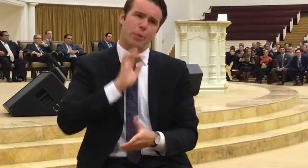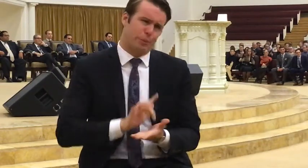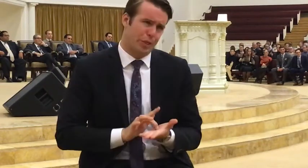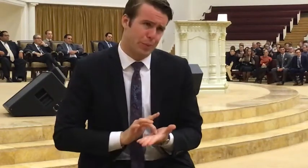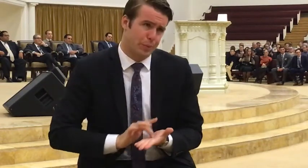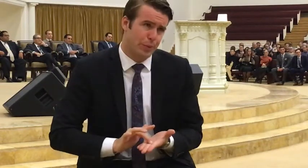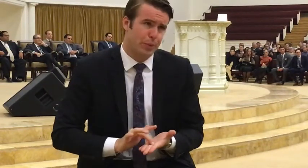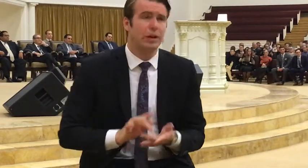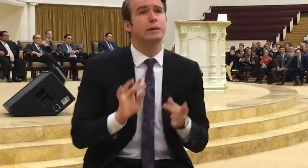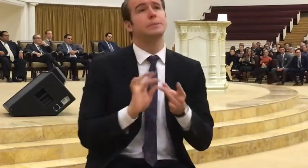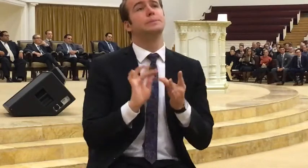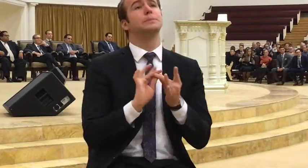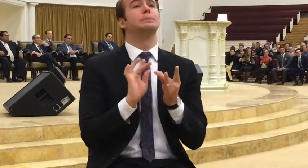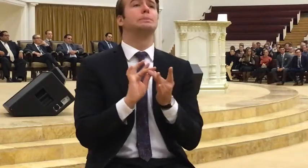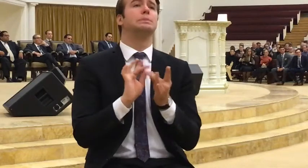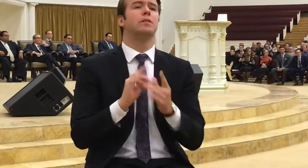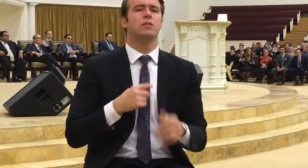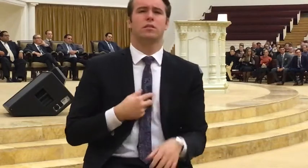how. And I'm thinking,